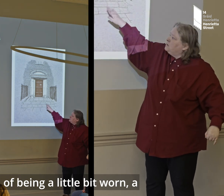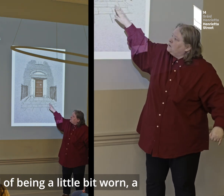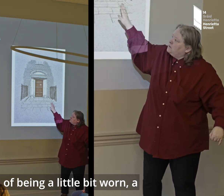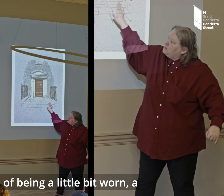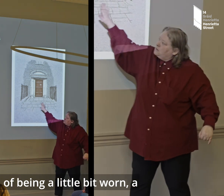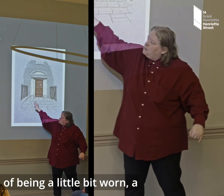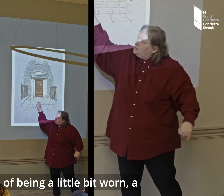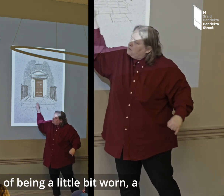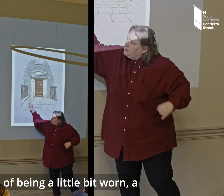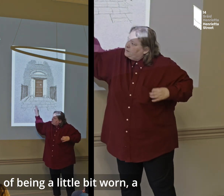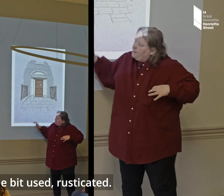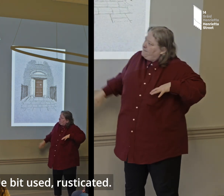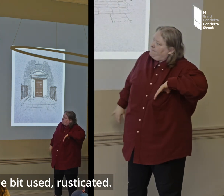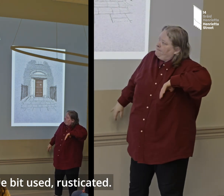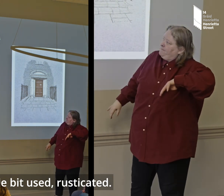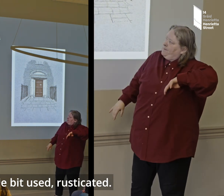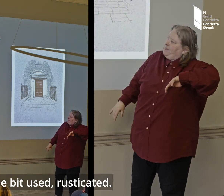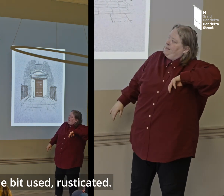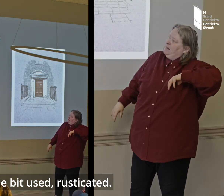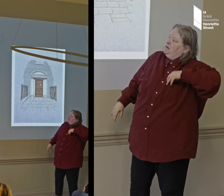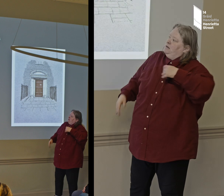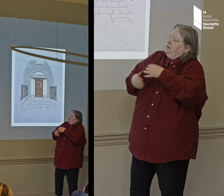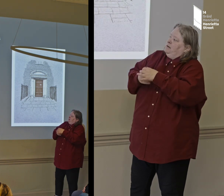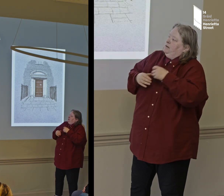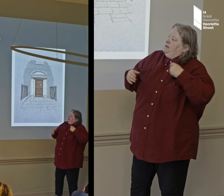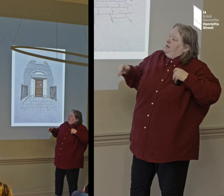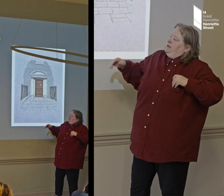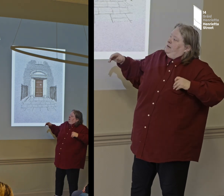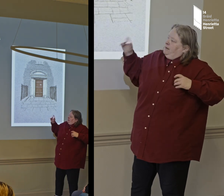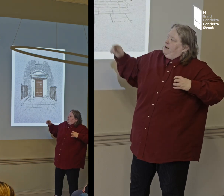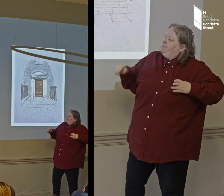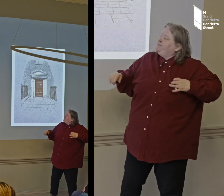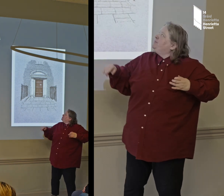that feel of being a little bit worn, a little bit used, rusticated.